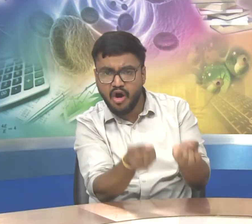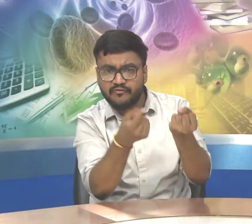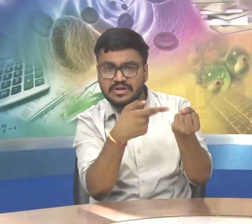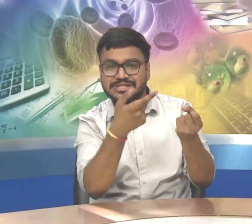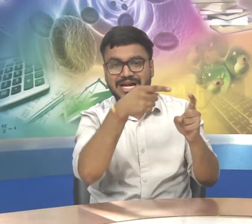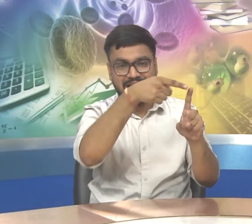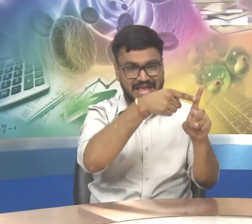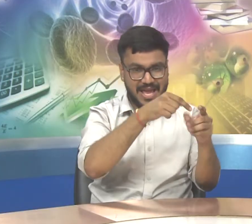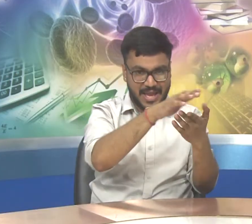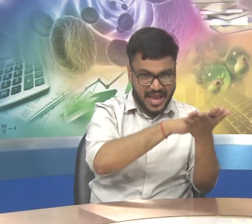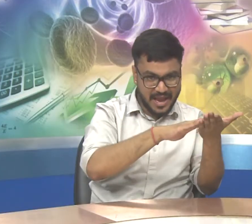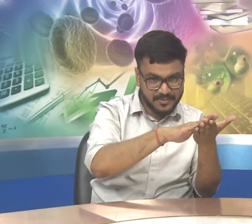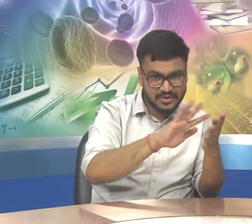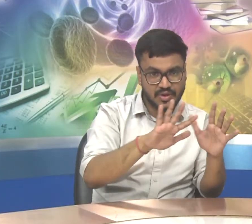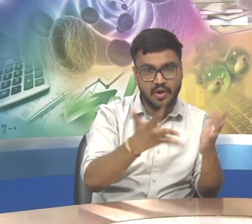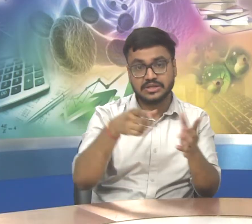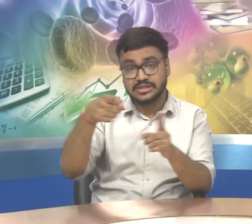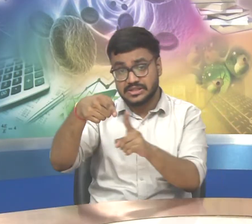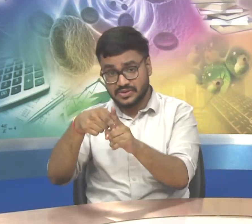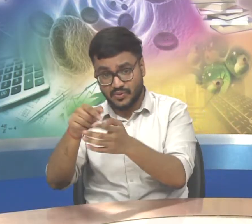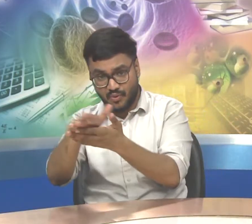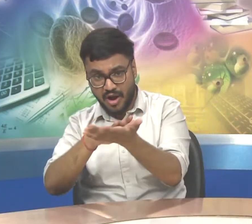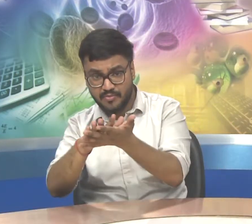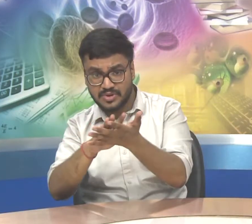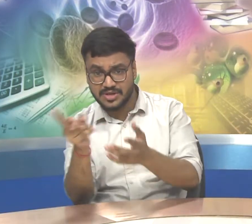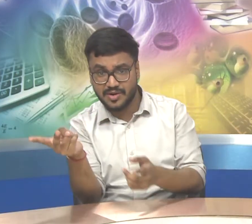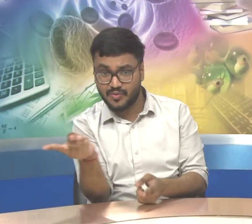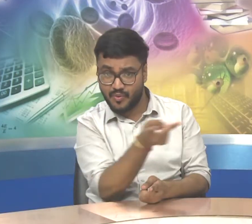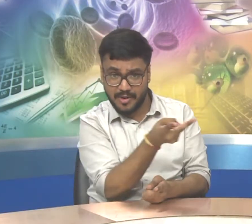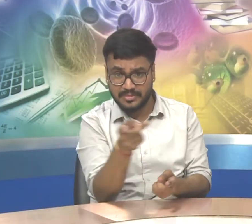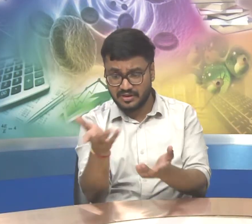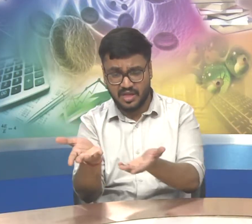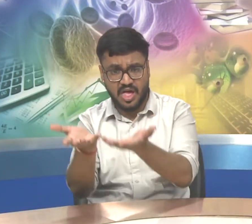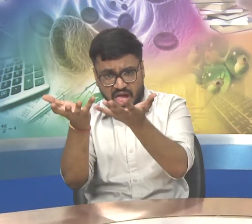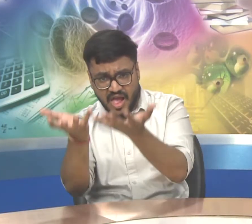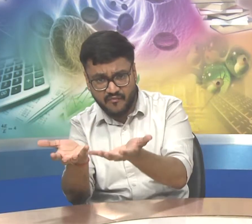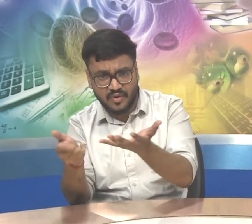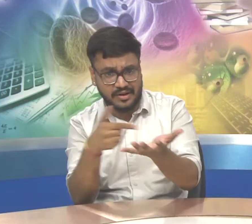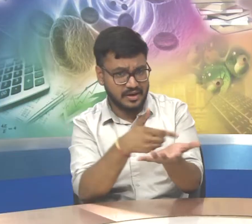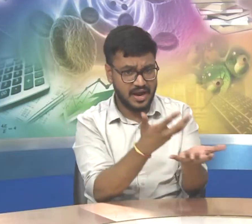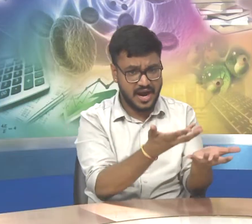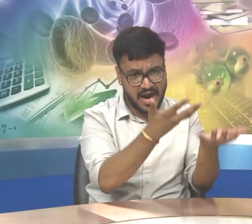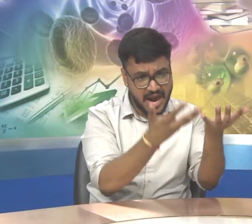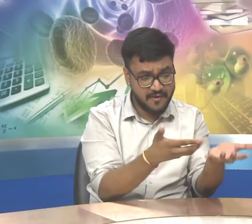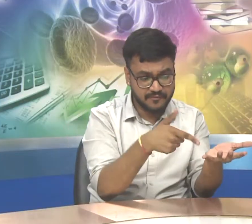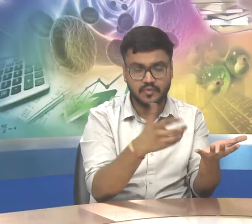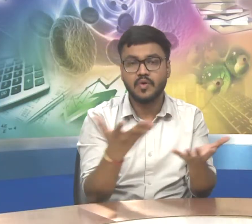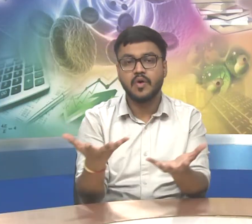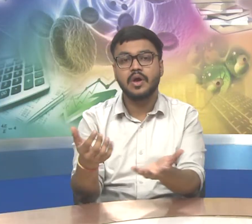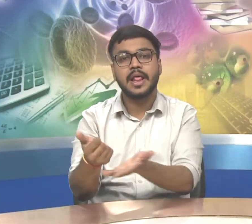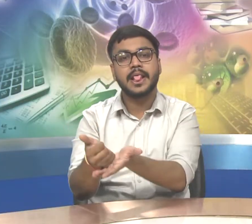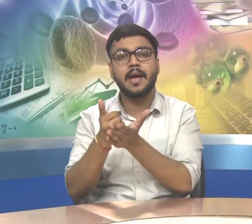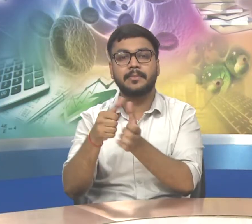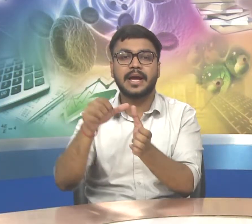This made it easier and more accurate to calculate and compare the atomic